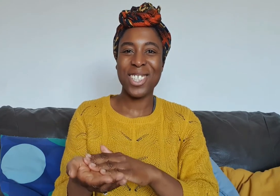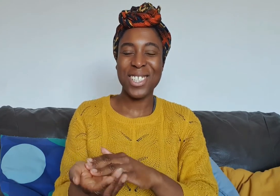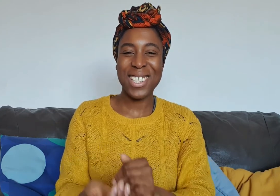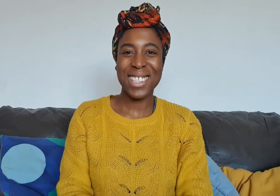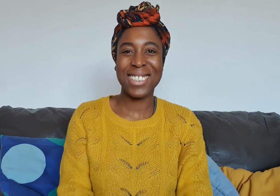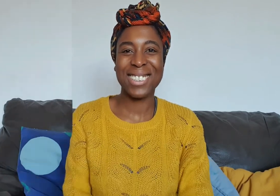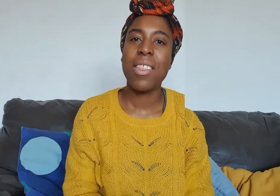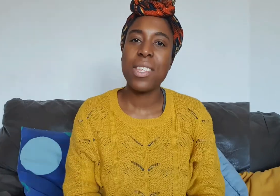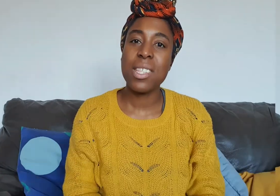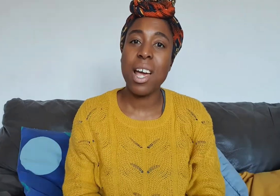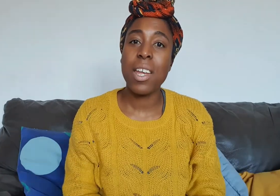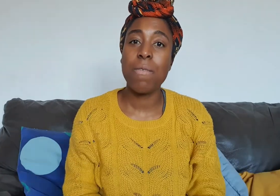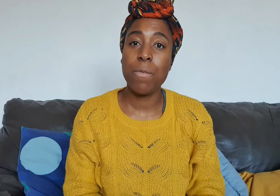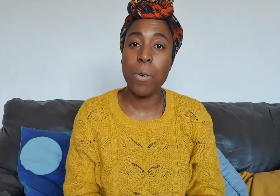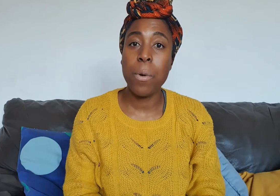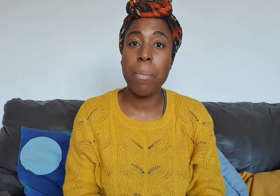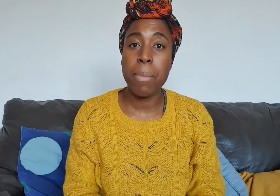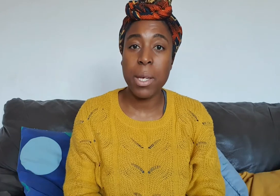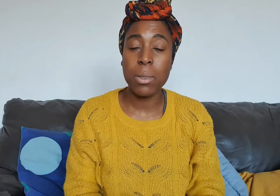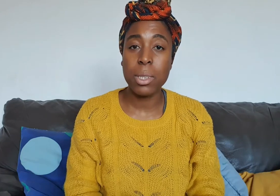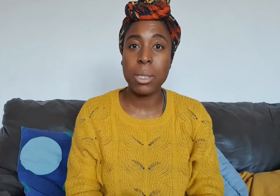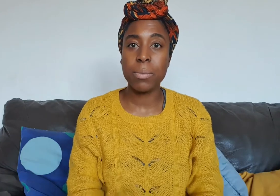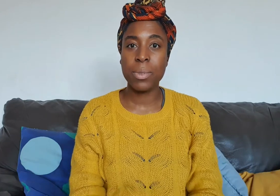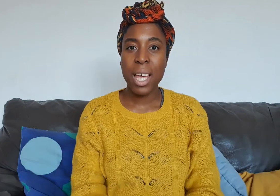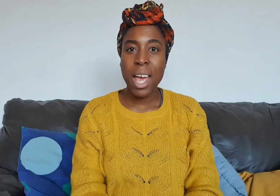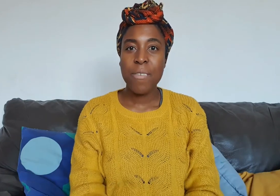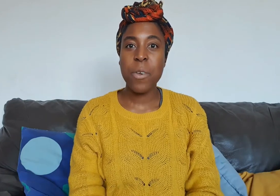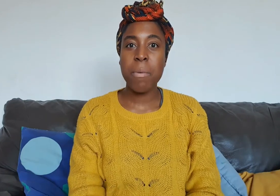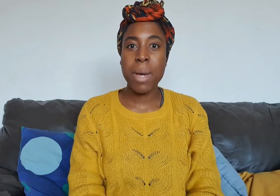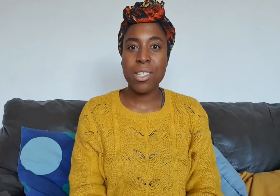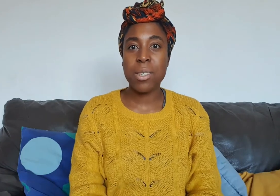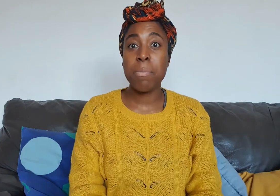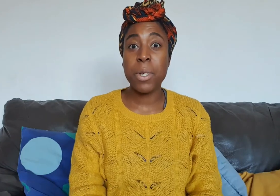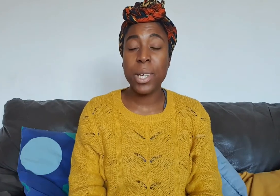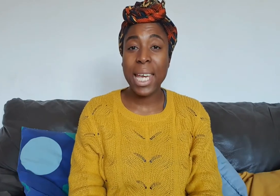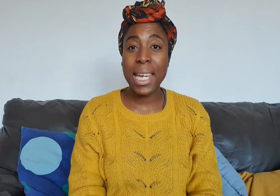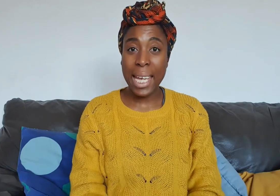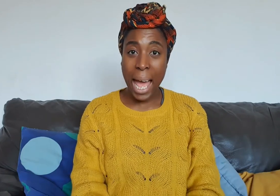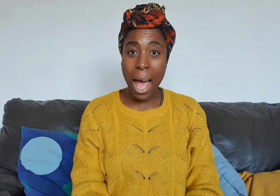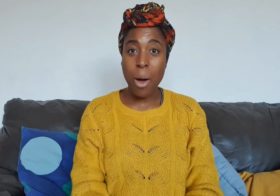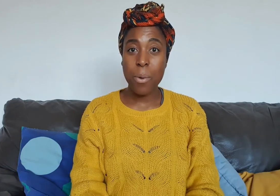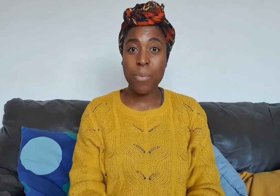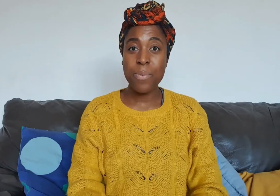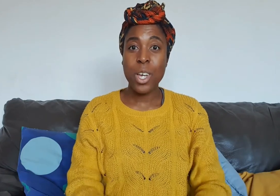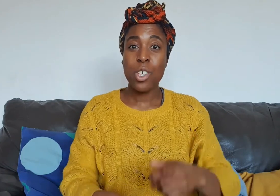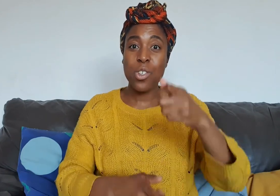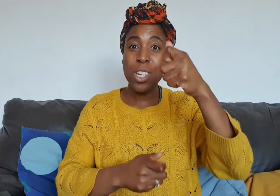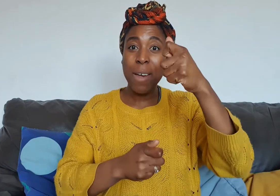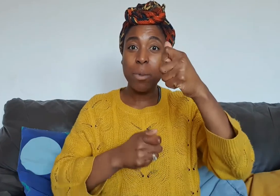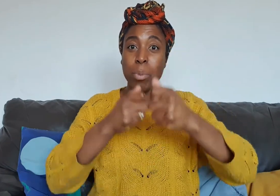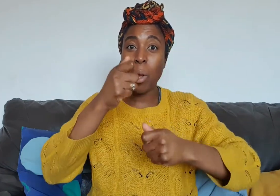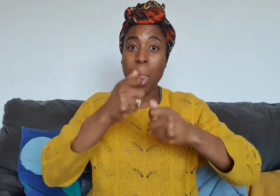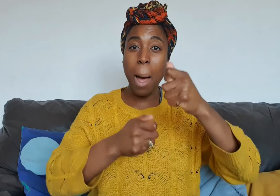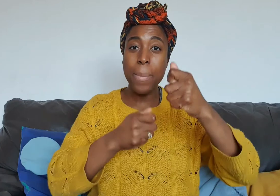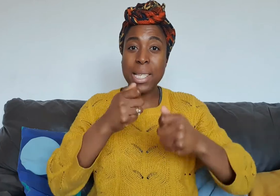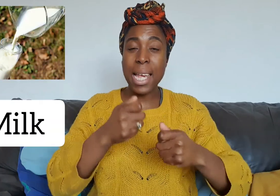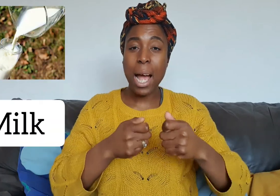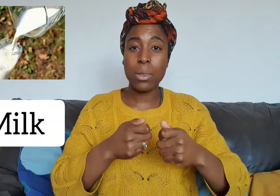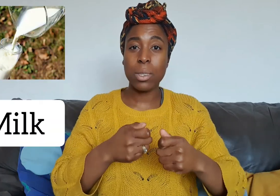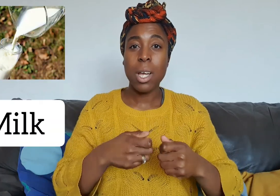Good. The sign for milk, if you imagine milking a cow, you usually have to pull up and down. So